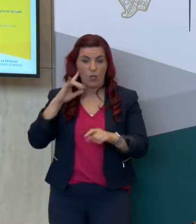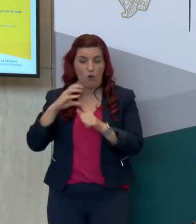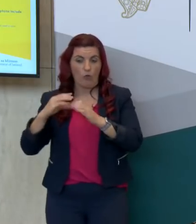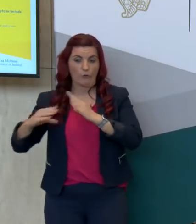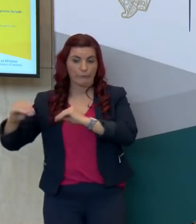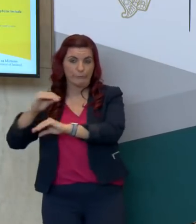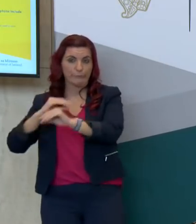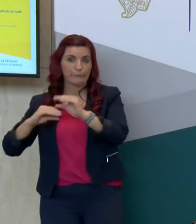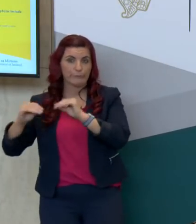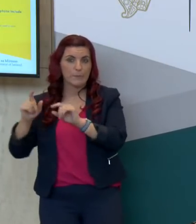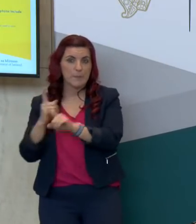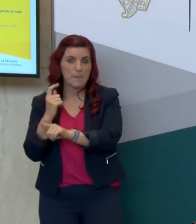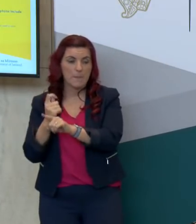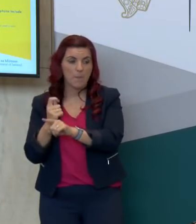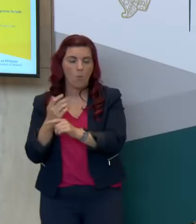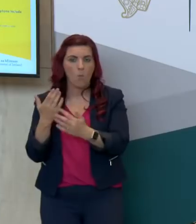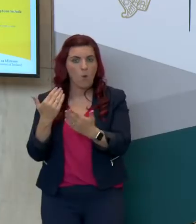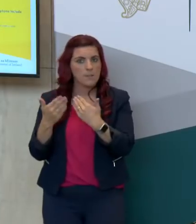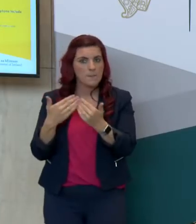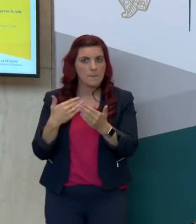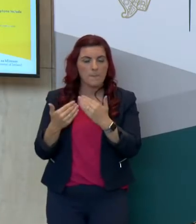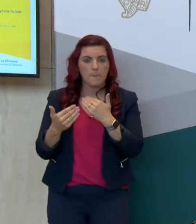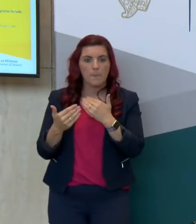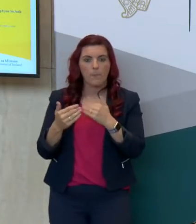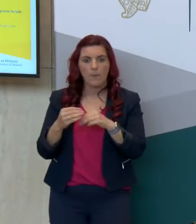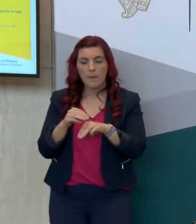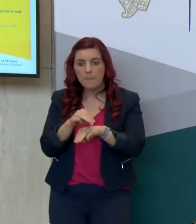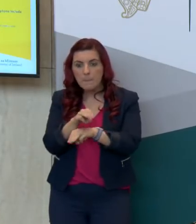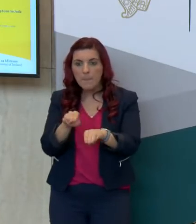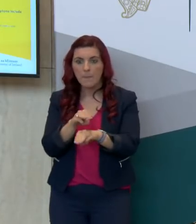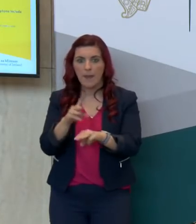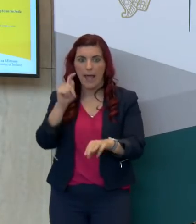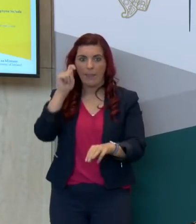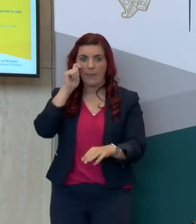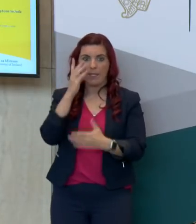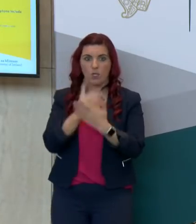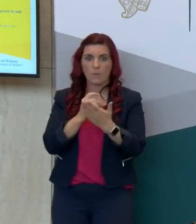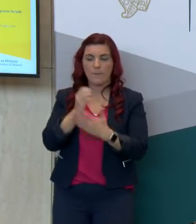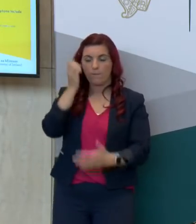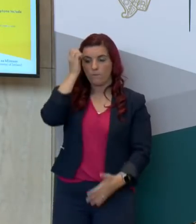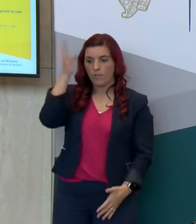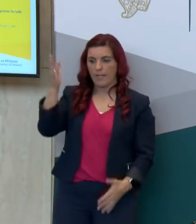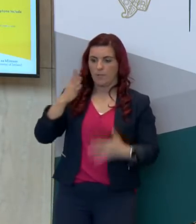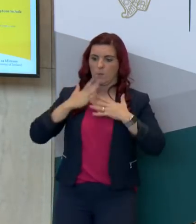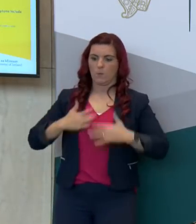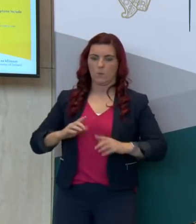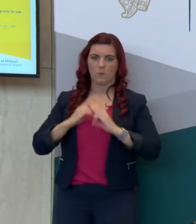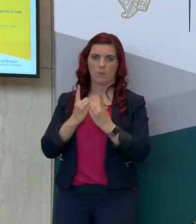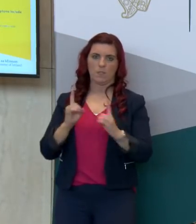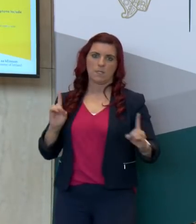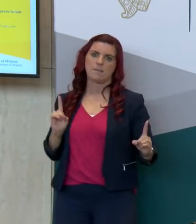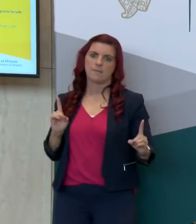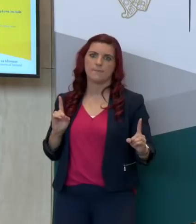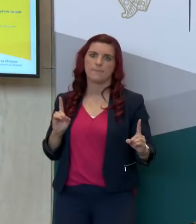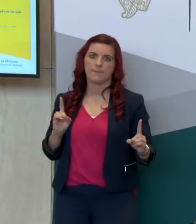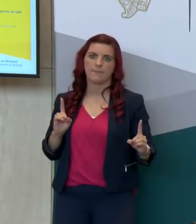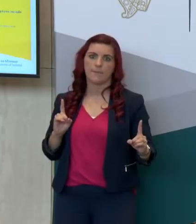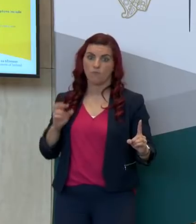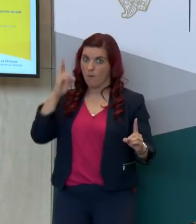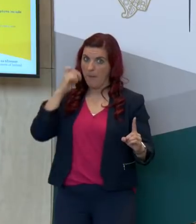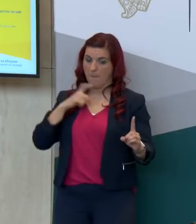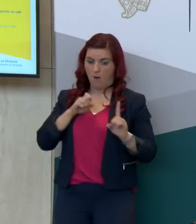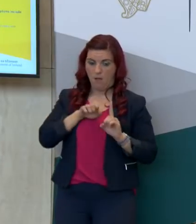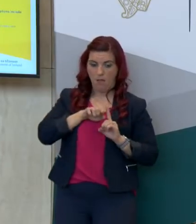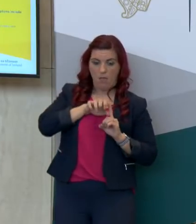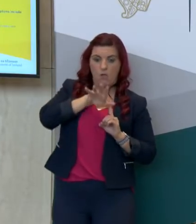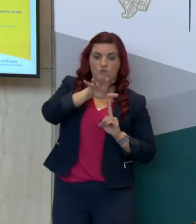on TV, is that people, I think, are forgetting to physically distance. This virus can only transmit when